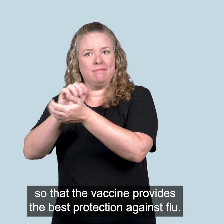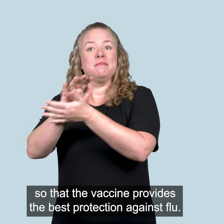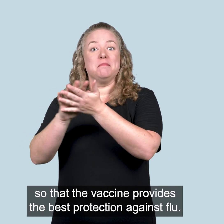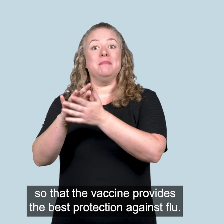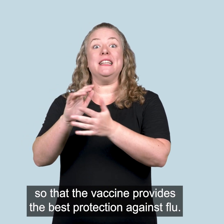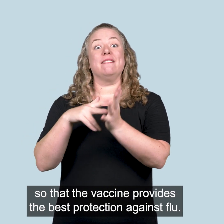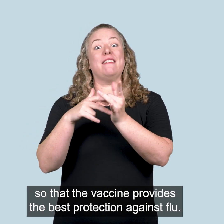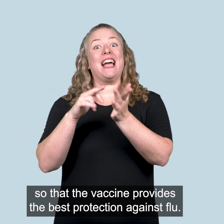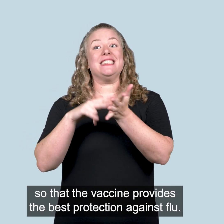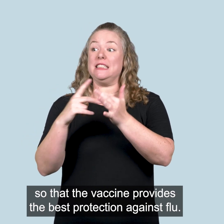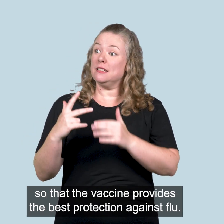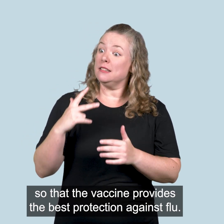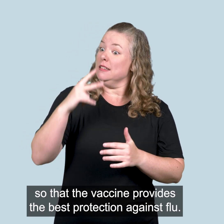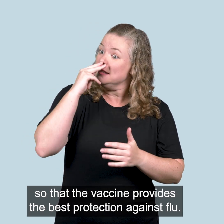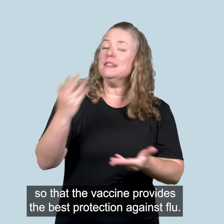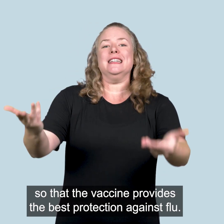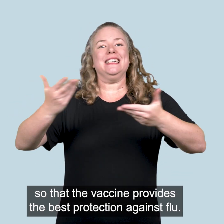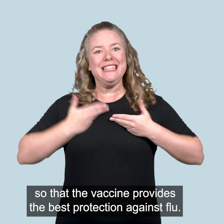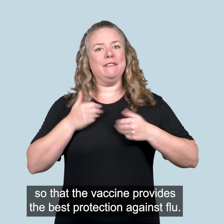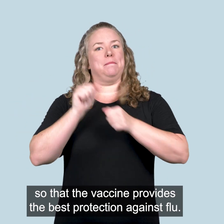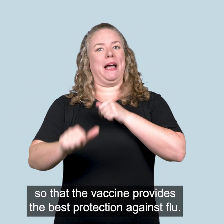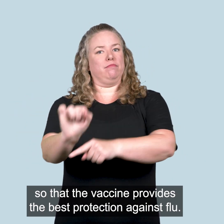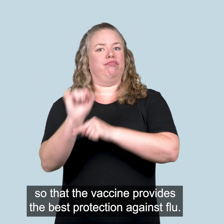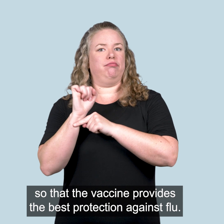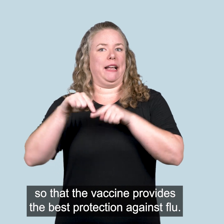so that the vaccine provides the best protection against flu.